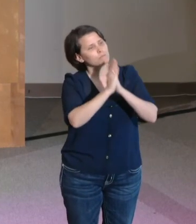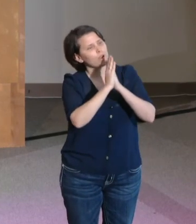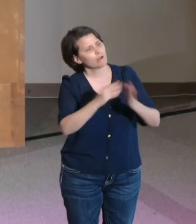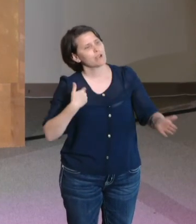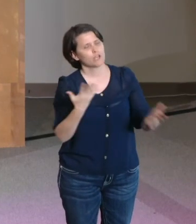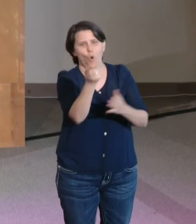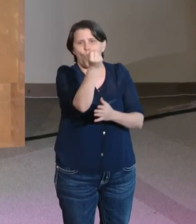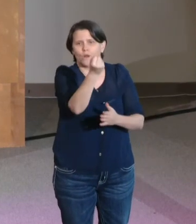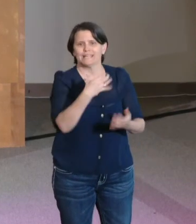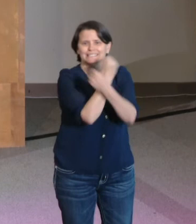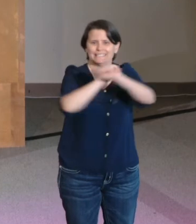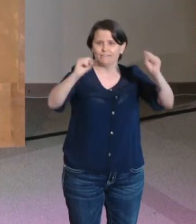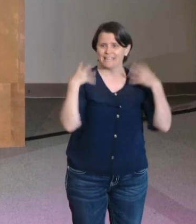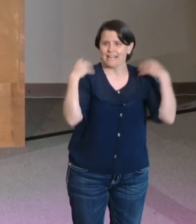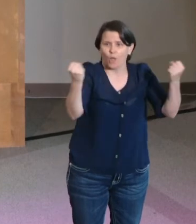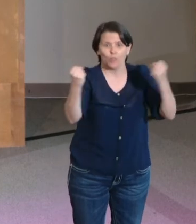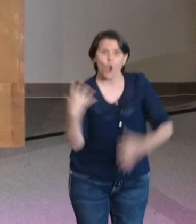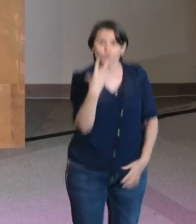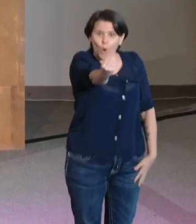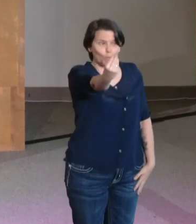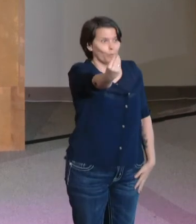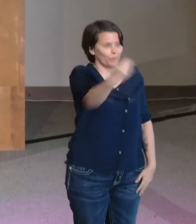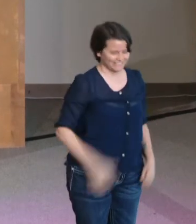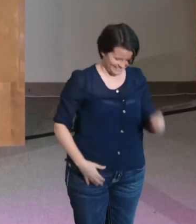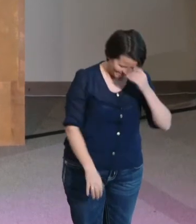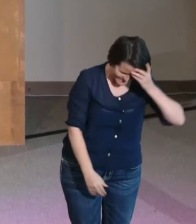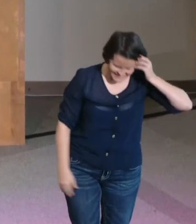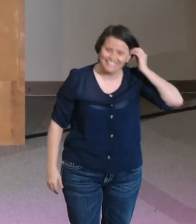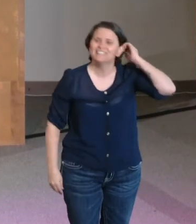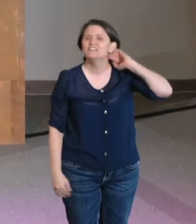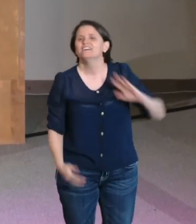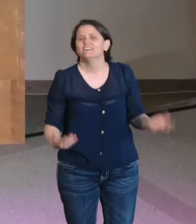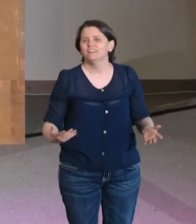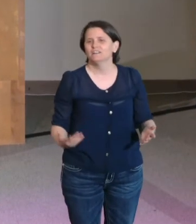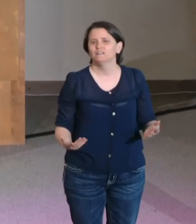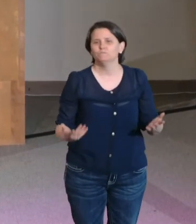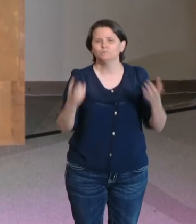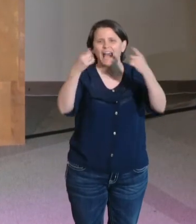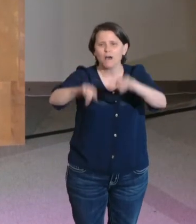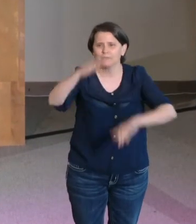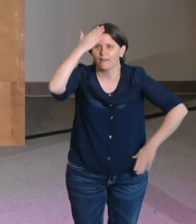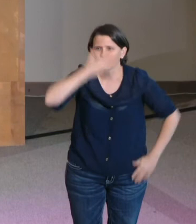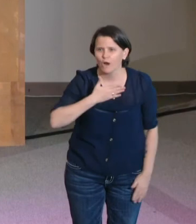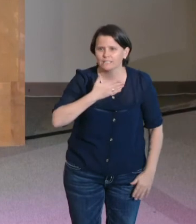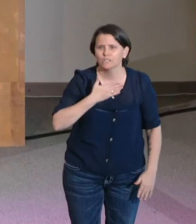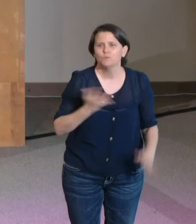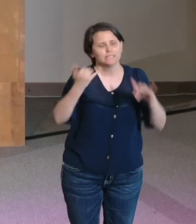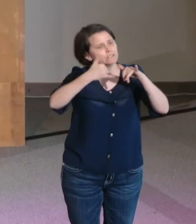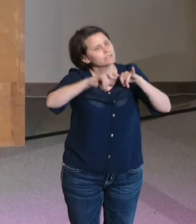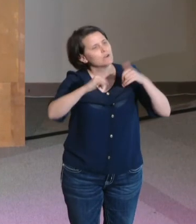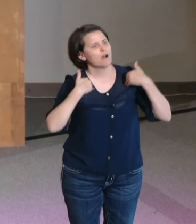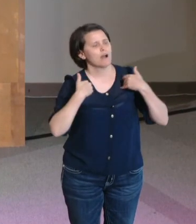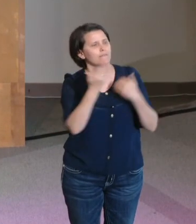and health during this time, go. All right, what else is happening out there in the foyer? We're got so many things going